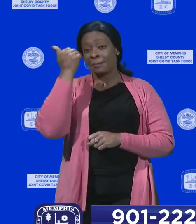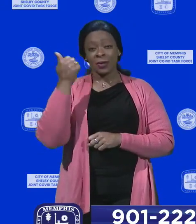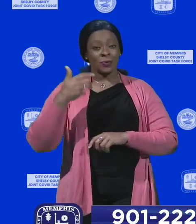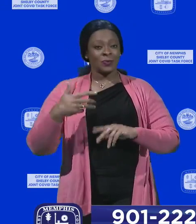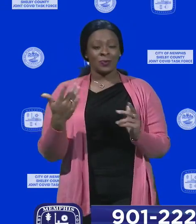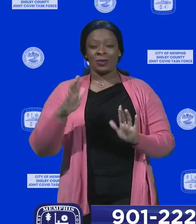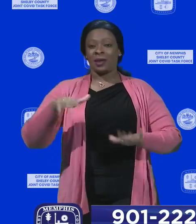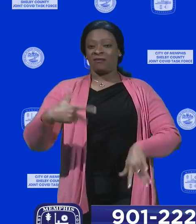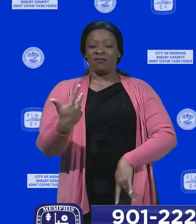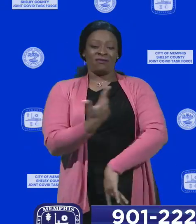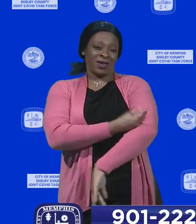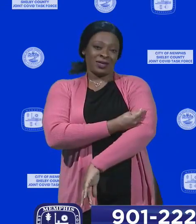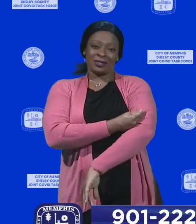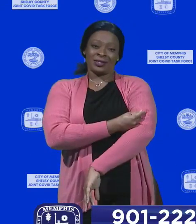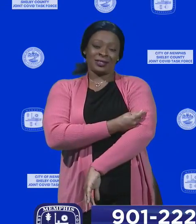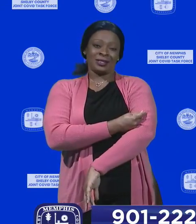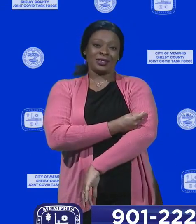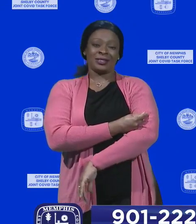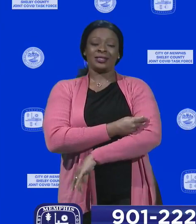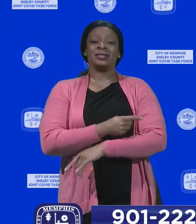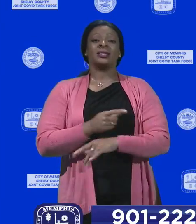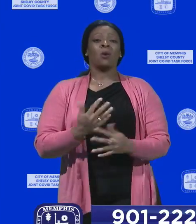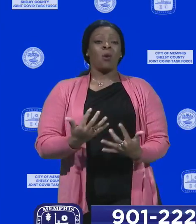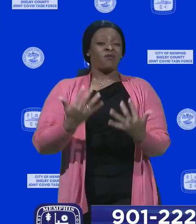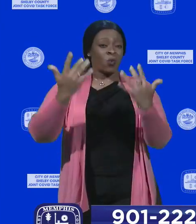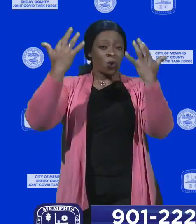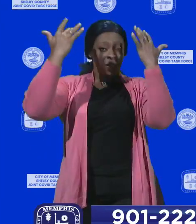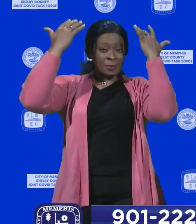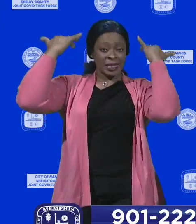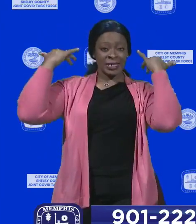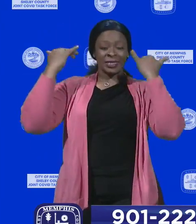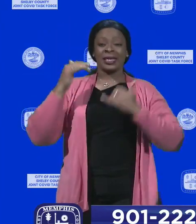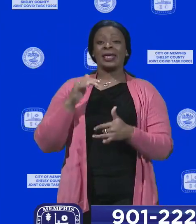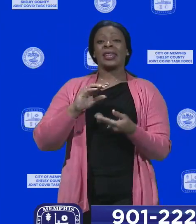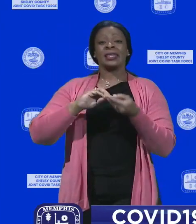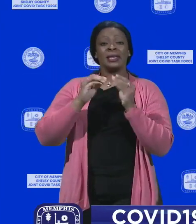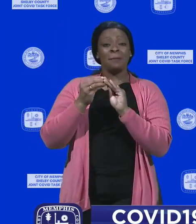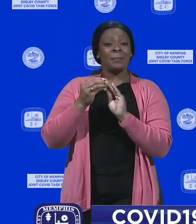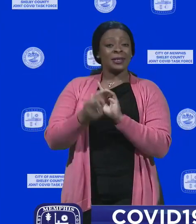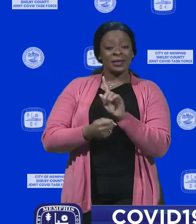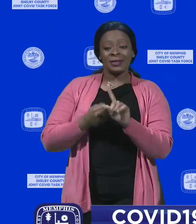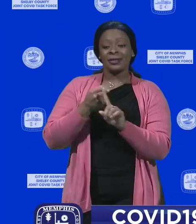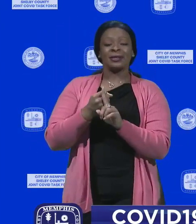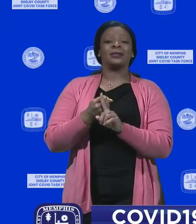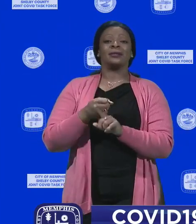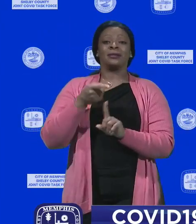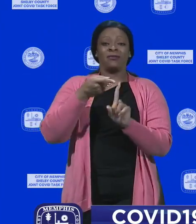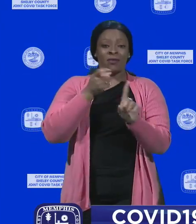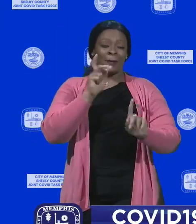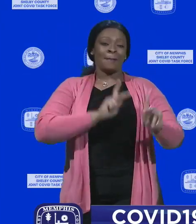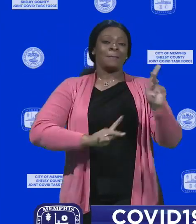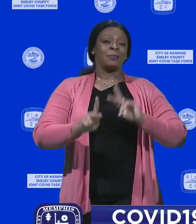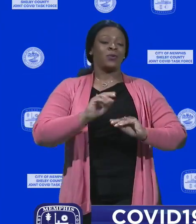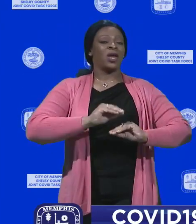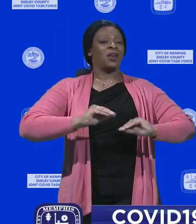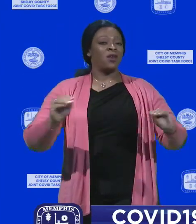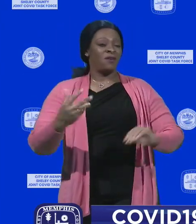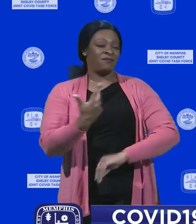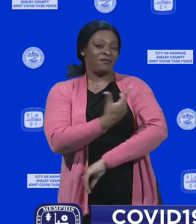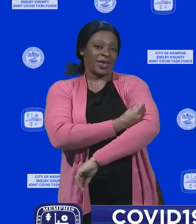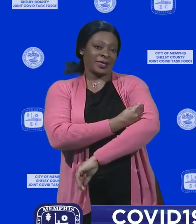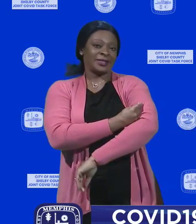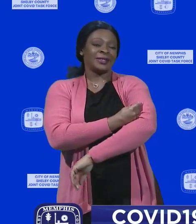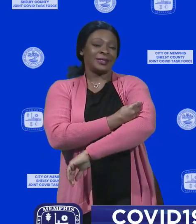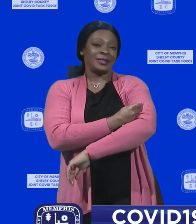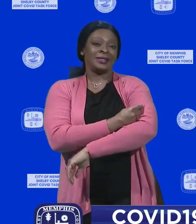vaccinated largely. Overwhelmingly, the cases that occur are unvaccinated people, and